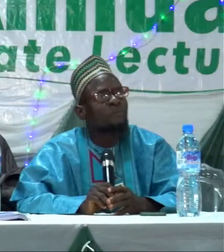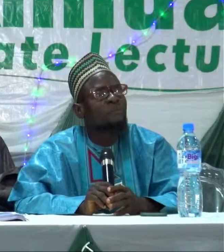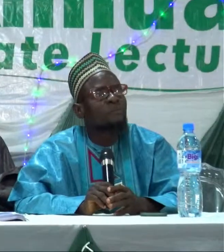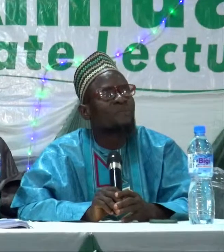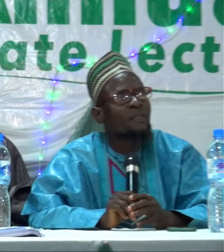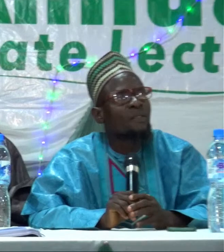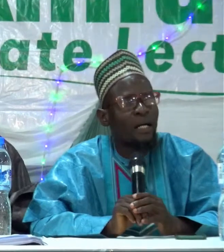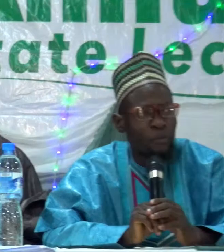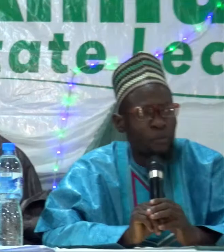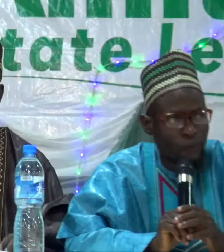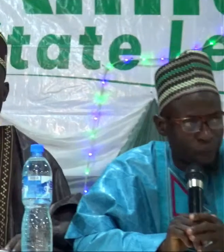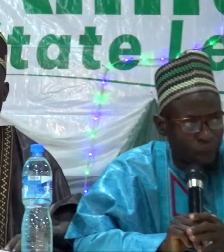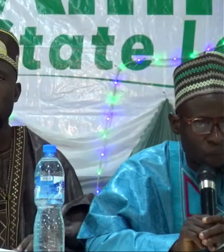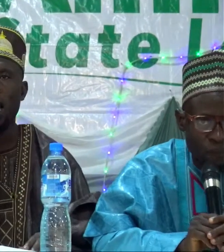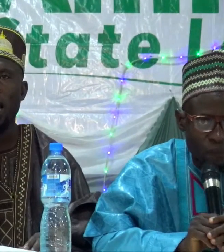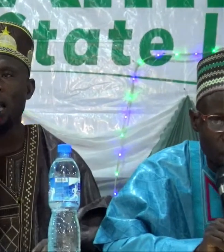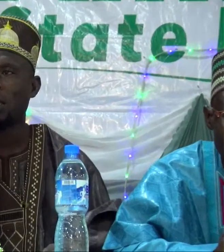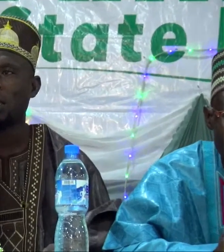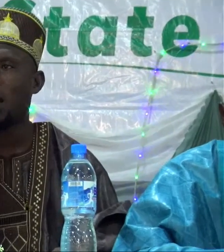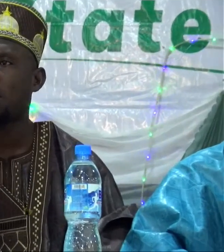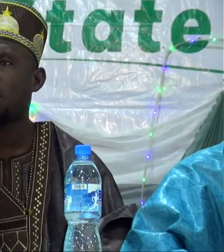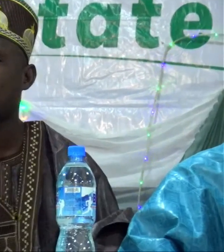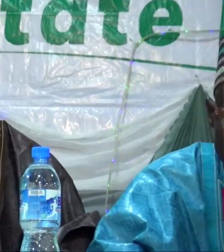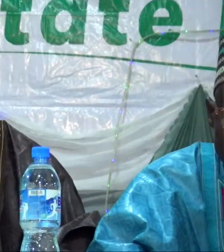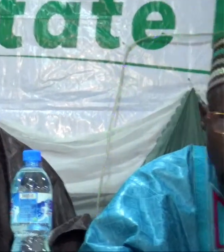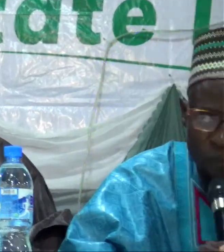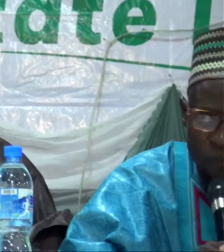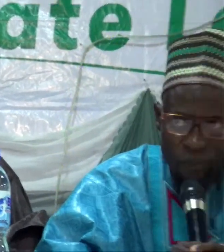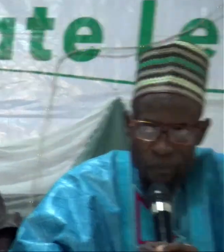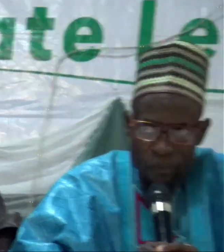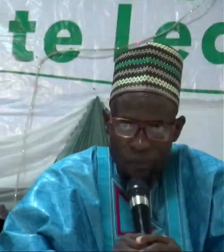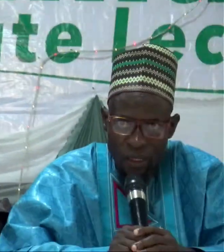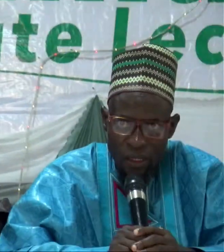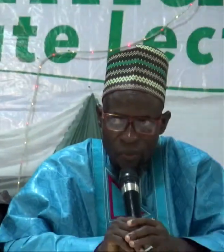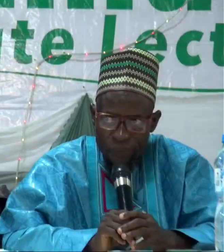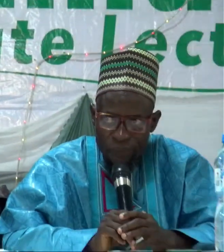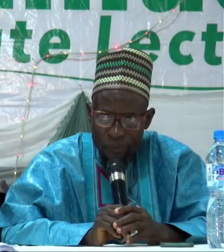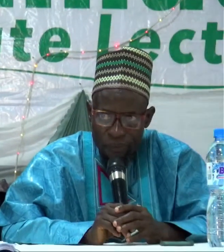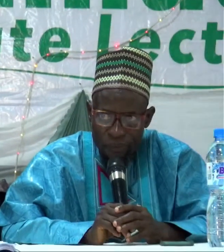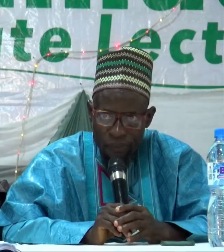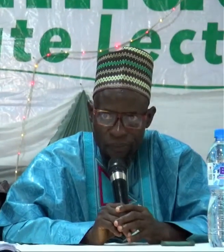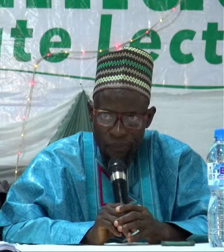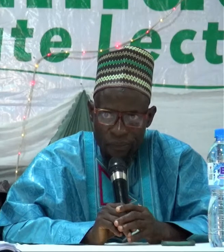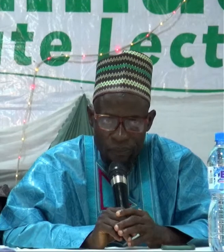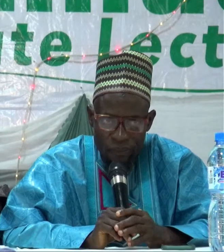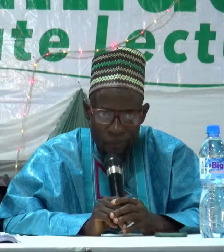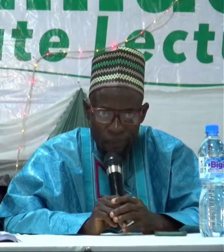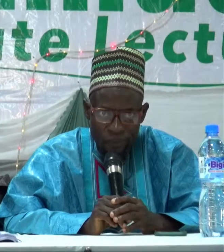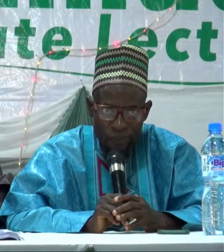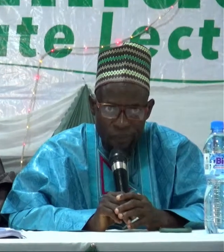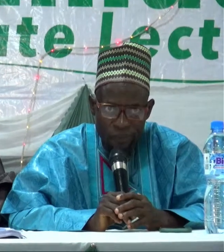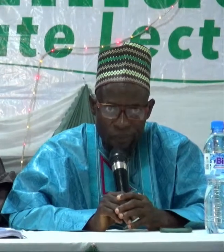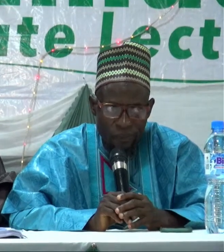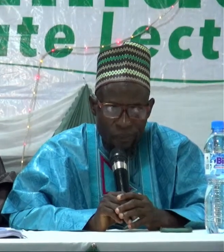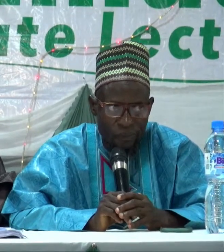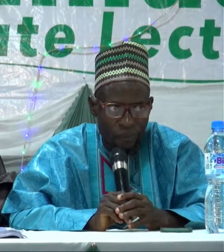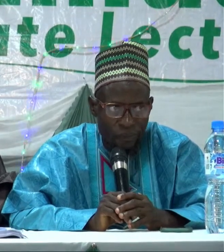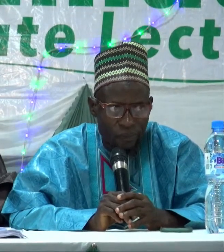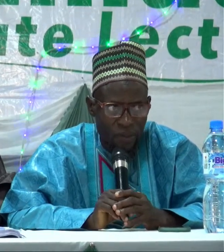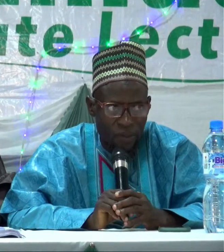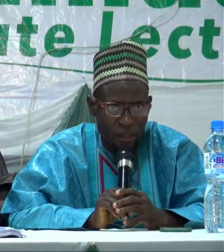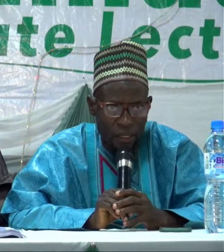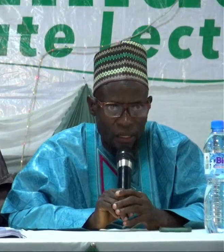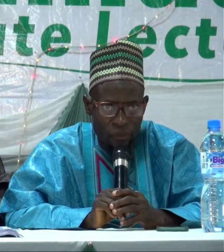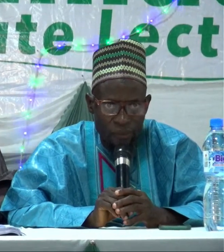se. Amen. Te economy Nigeria ba ti wa gbadun ma fa re sawa na. Amen. Atare ataisa atamoji ma je ko ko se wa nbe